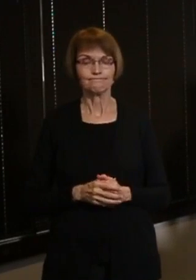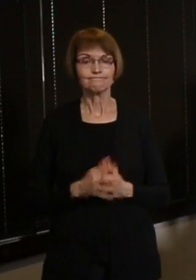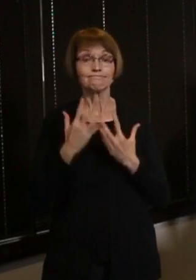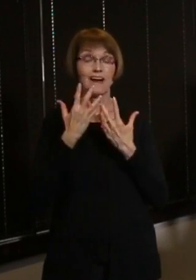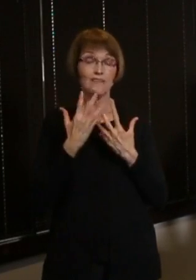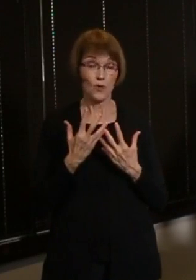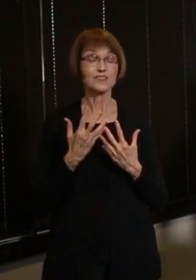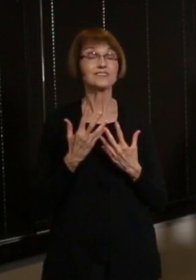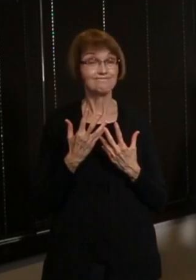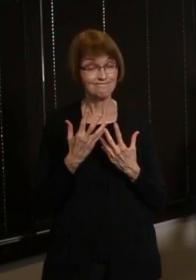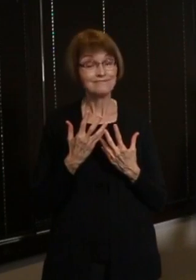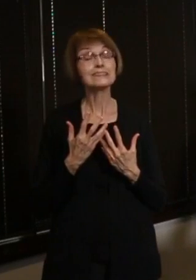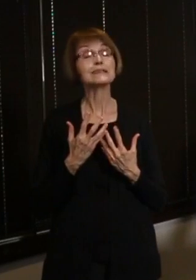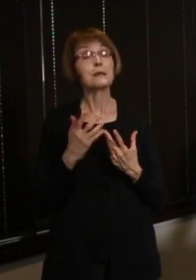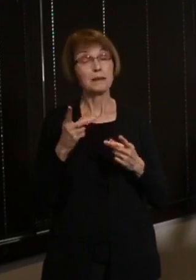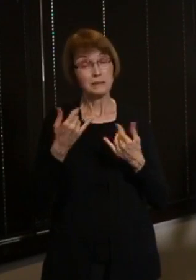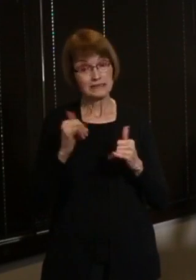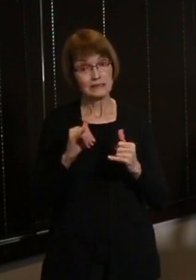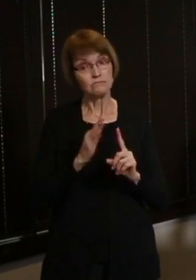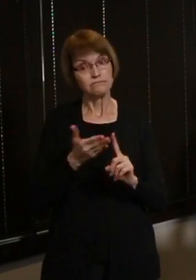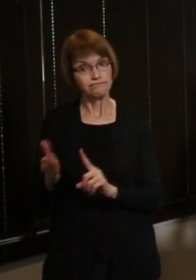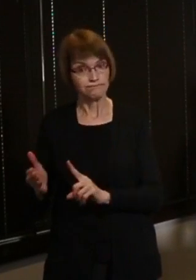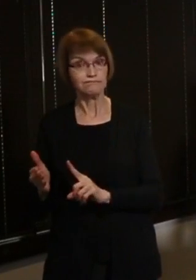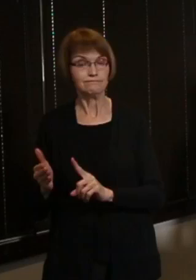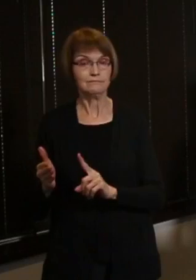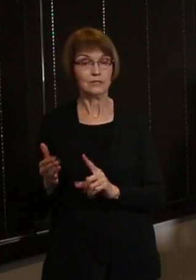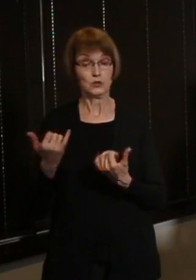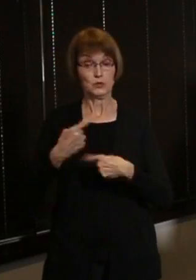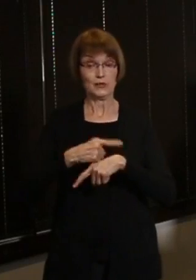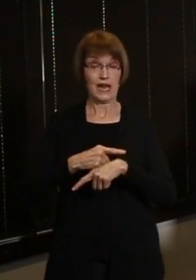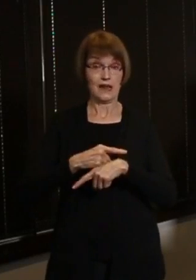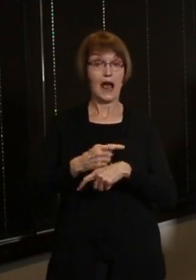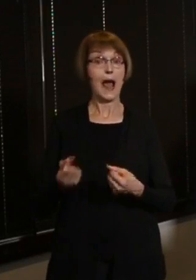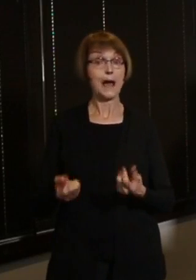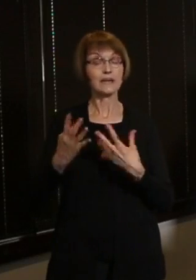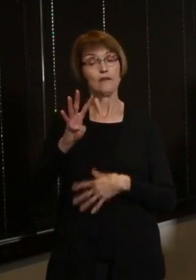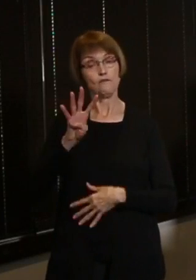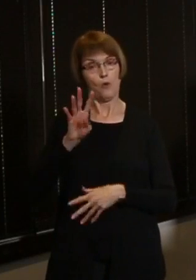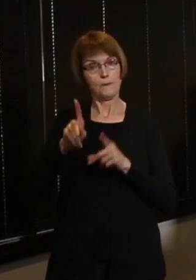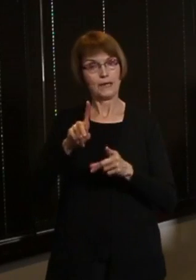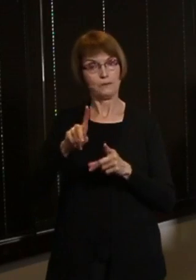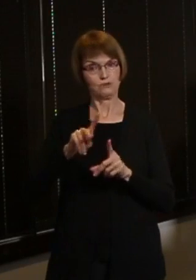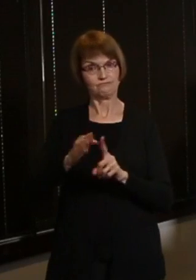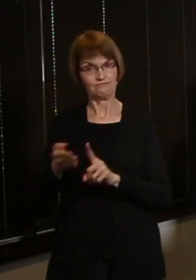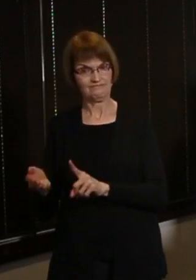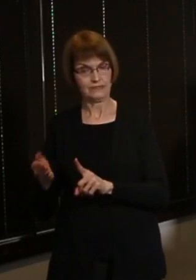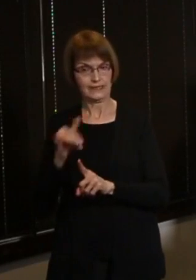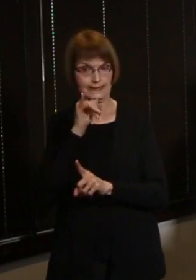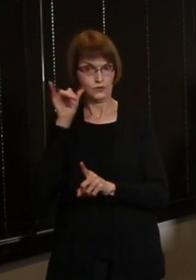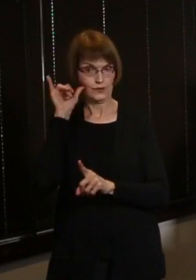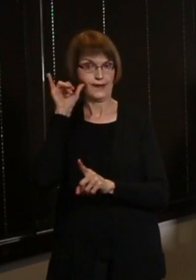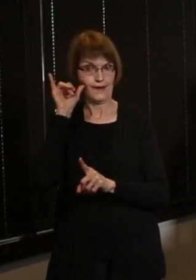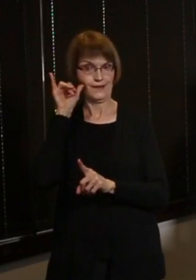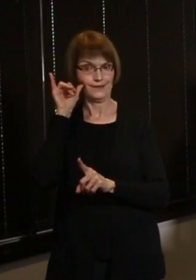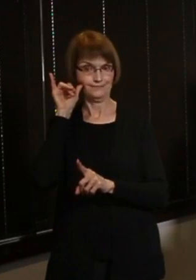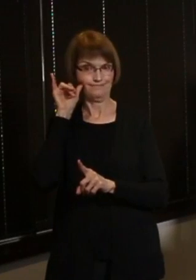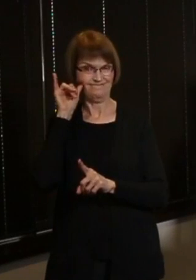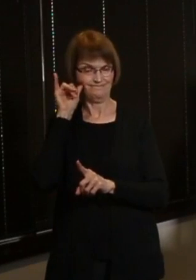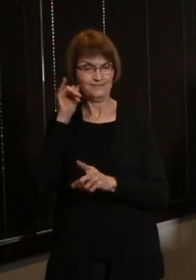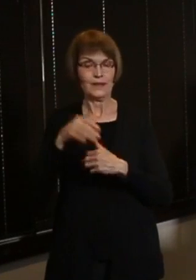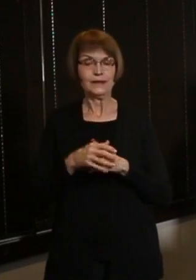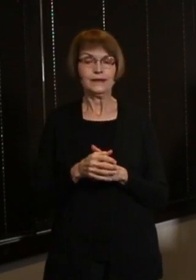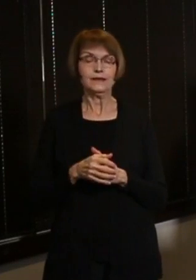Unfortunately, we're still seeing some deaths from COVID as well, and so today we're reporting 4 COVID deaths yesterday from our task force